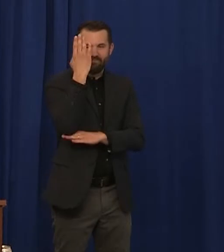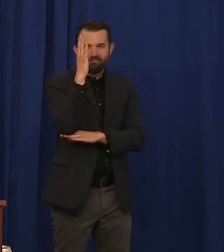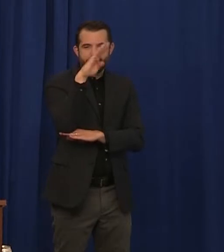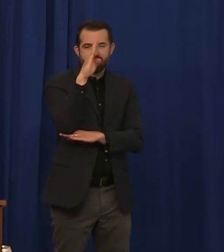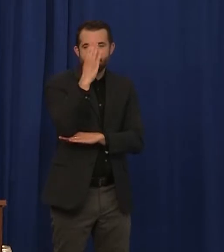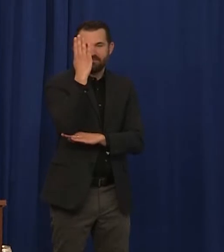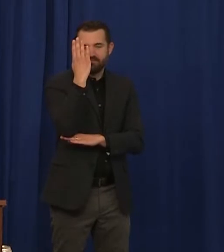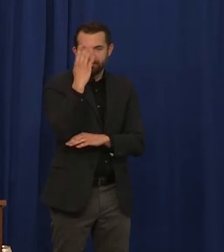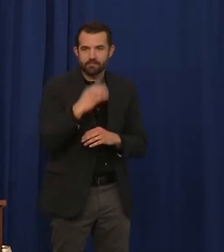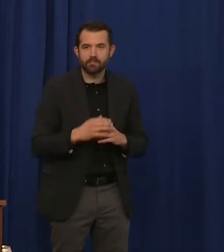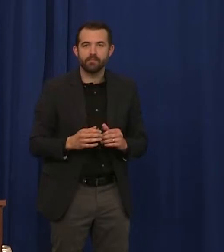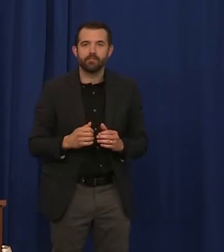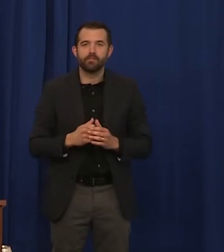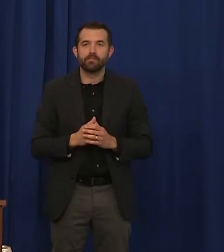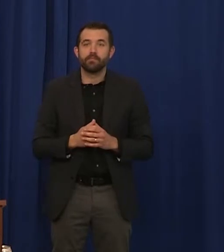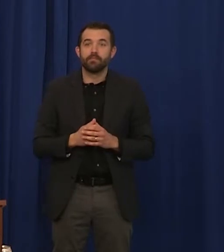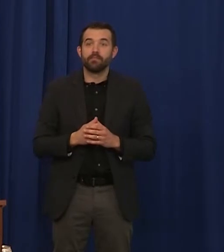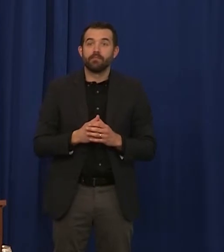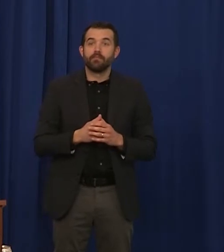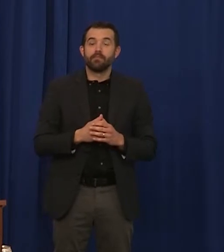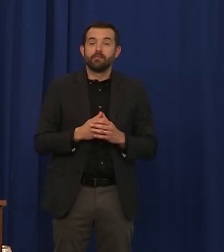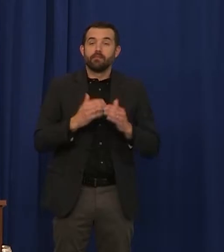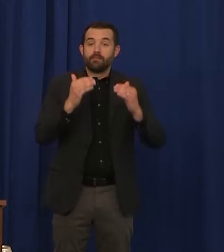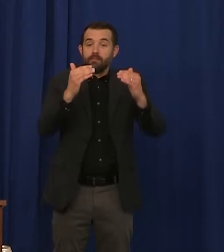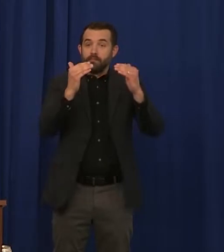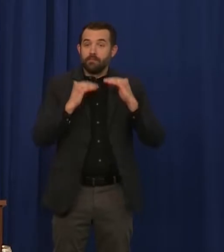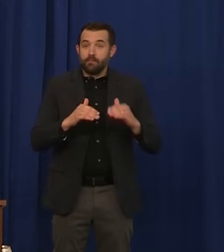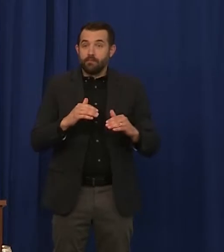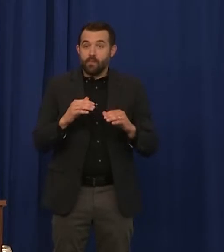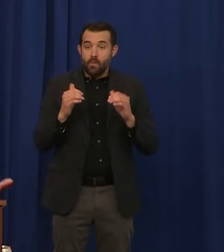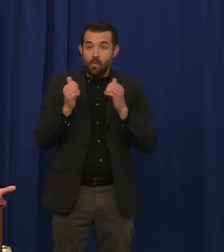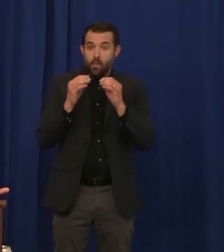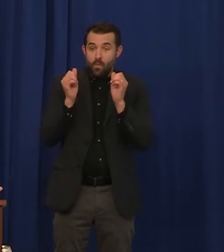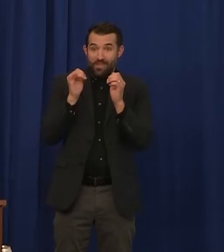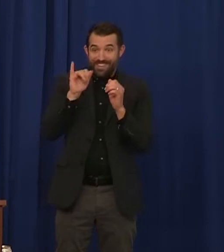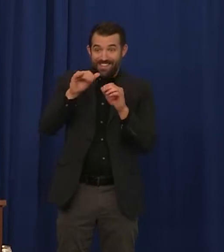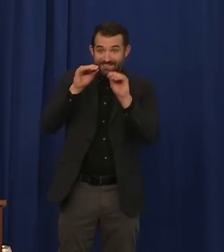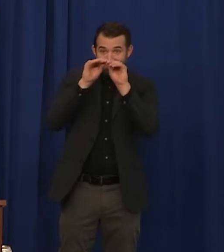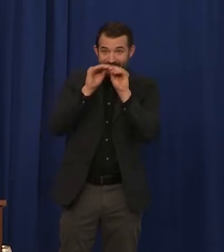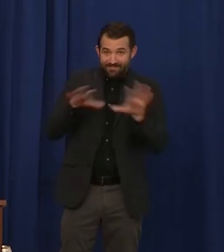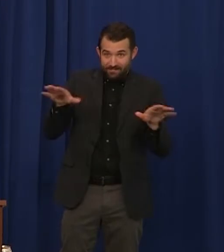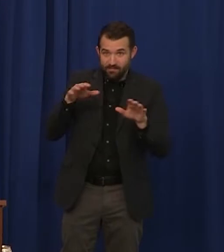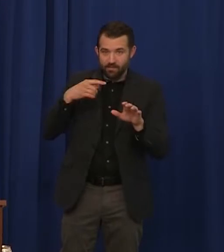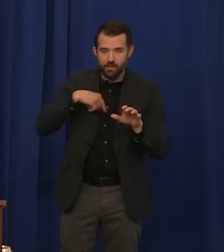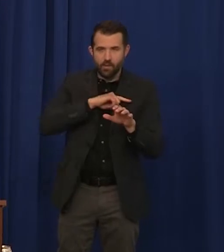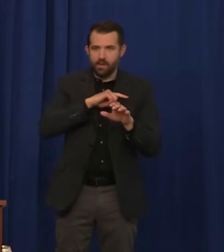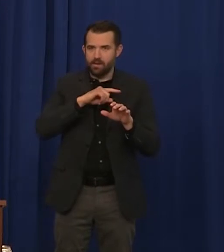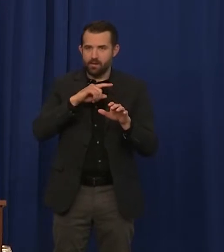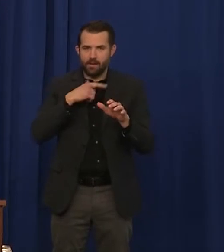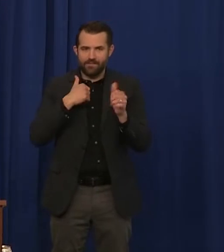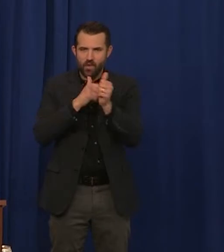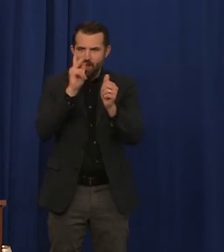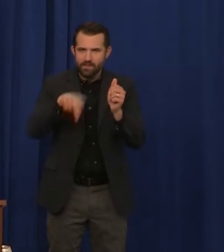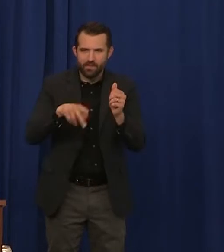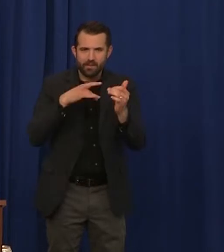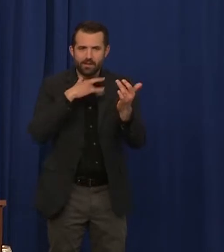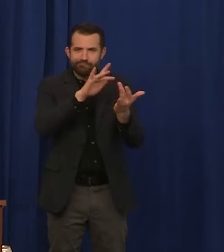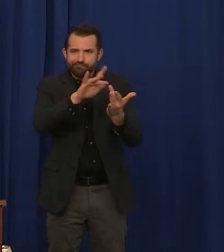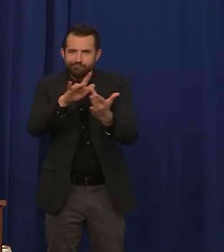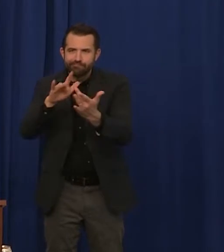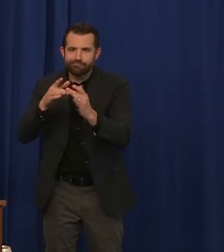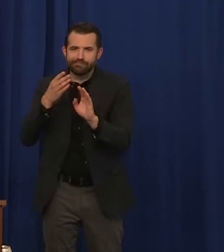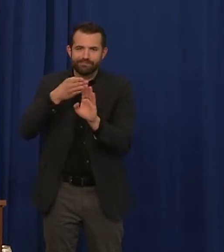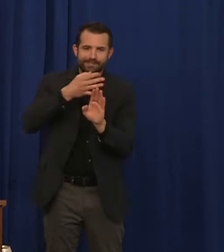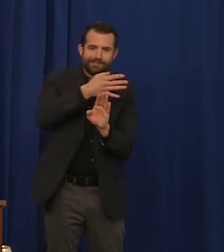outbreak investigation standpoint to do the contact tracing that we've been doing for months now. So that happens in parallel